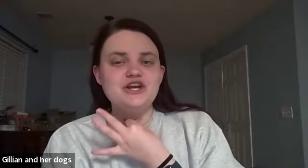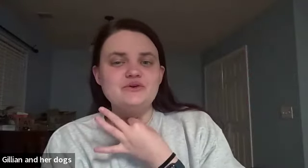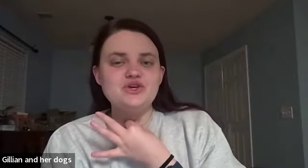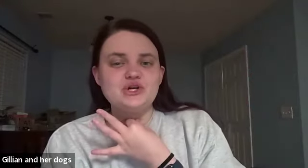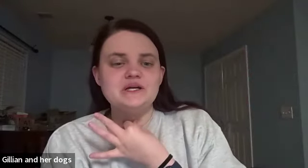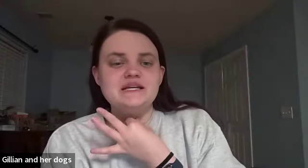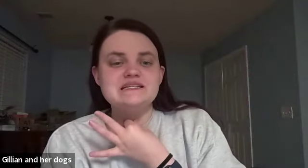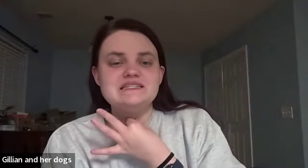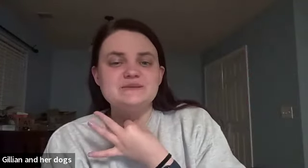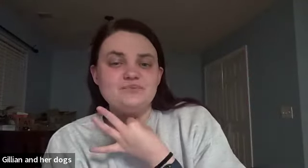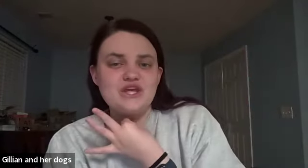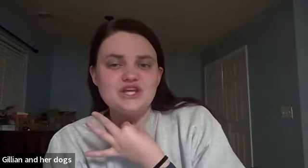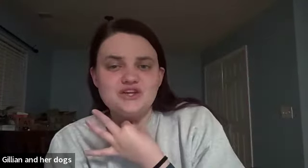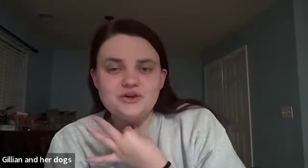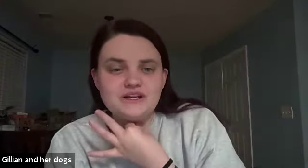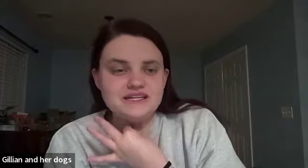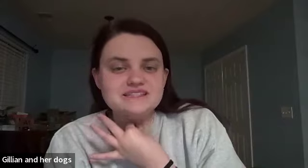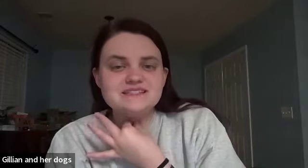go curious. Curious.